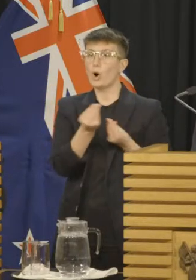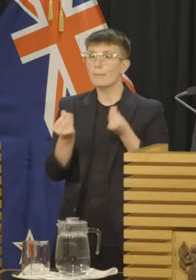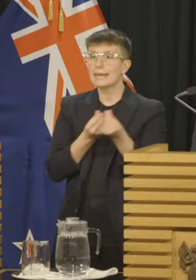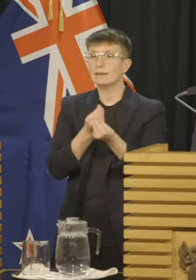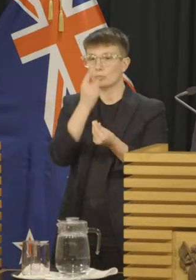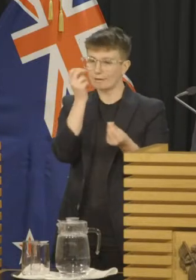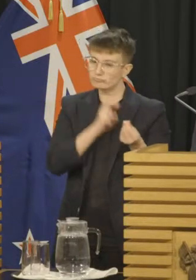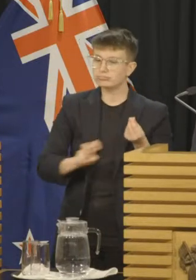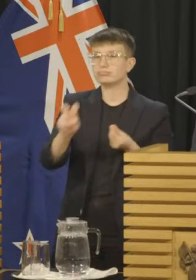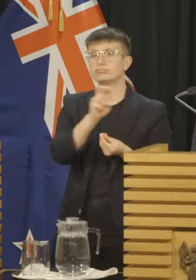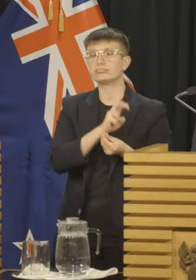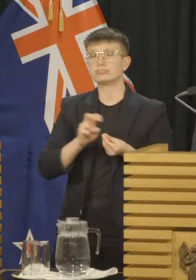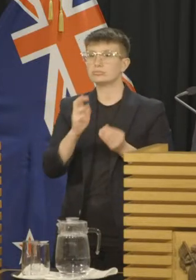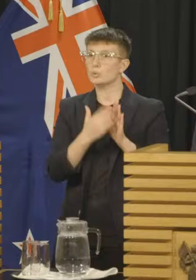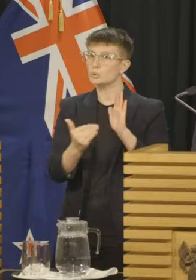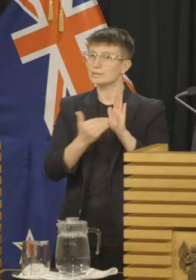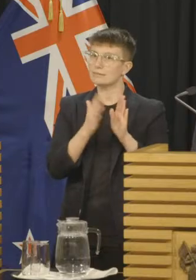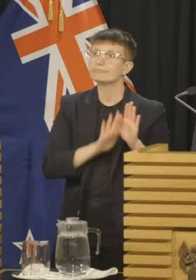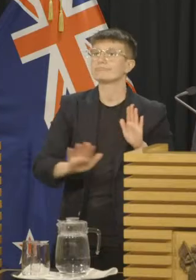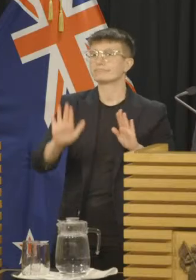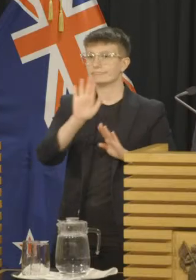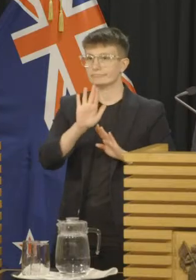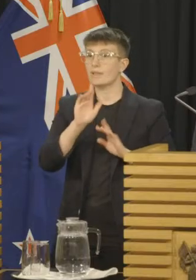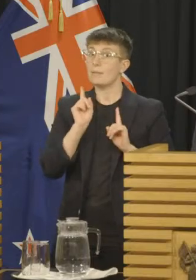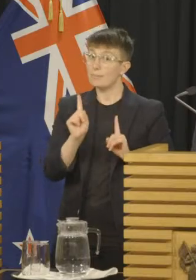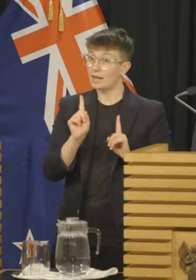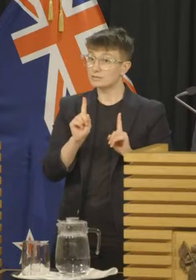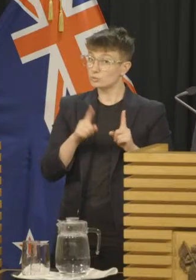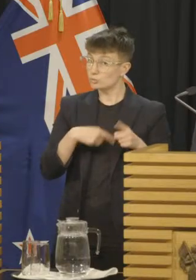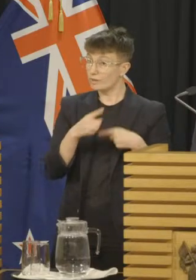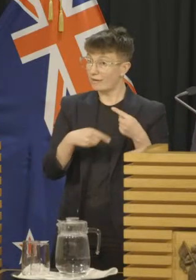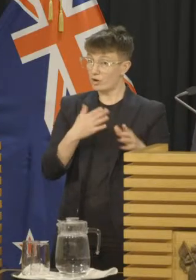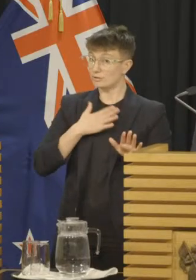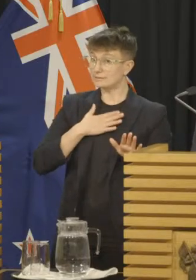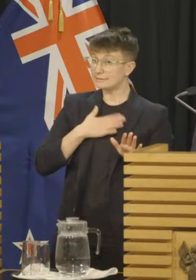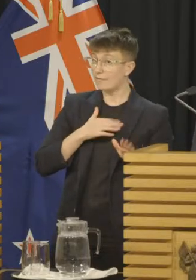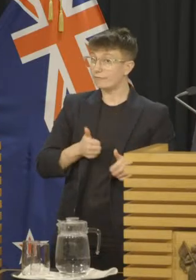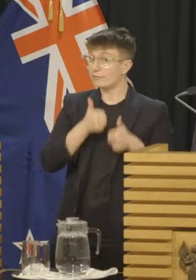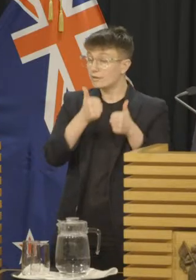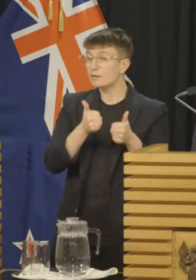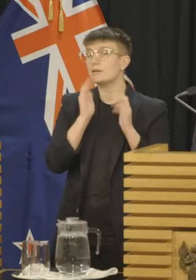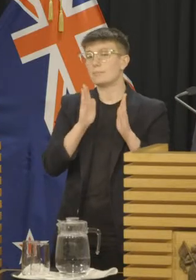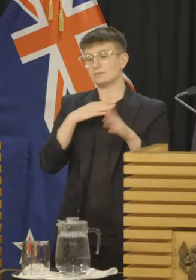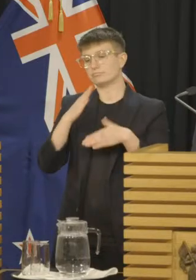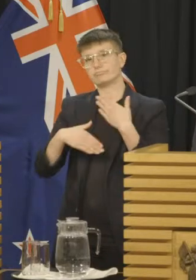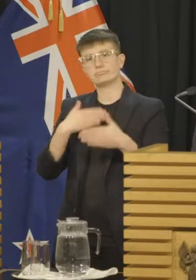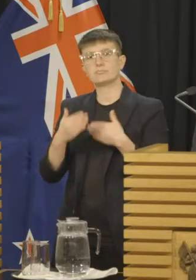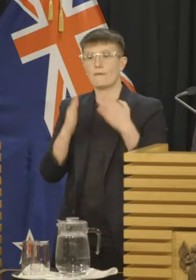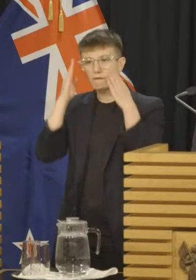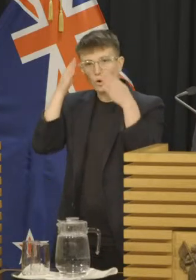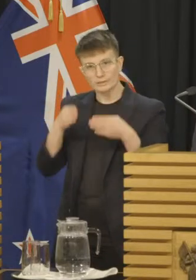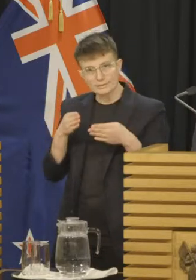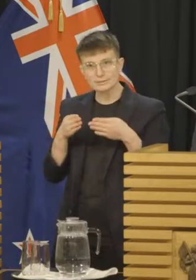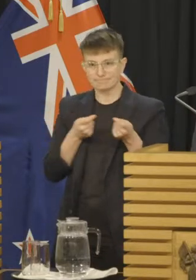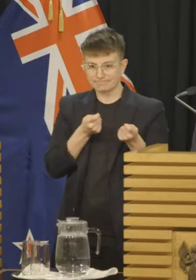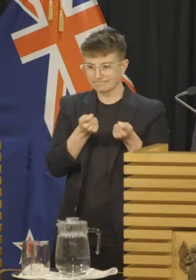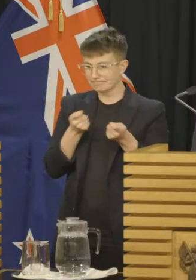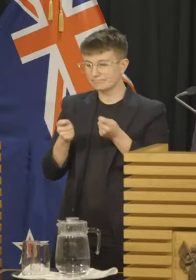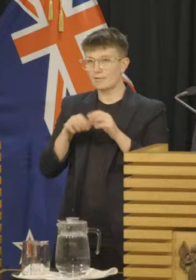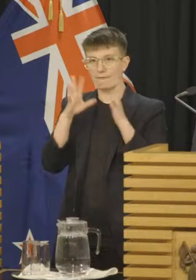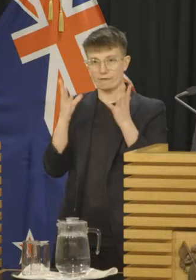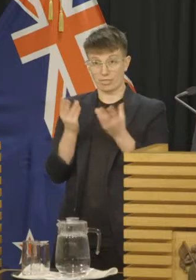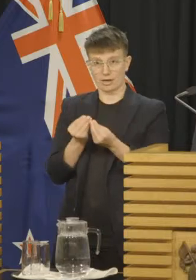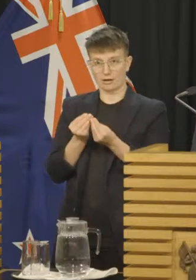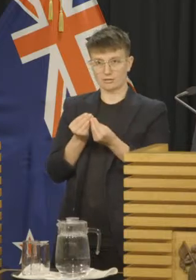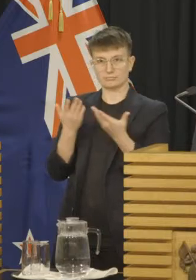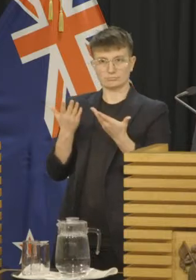country. But it's a position that requires ongoing focus and management, particularly at our borders, and investment to support our industries, which have